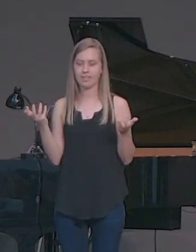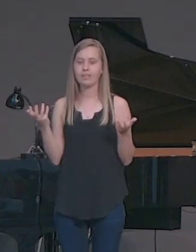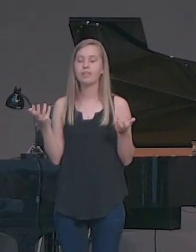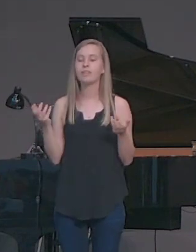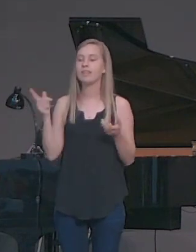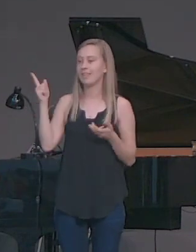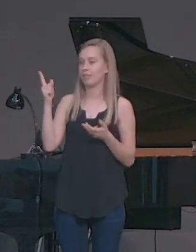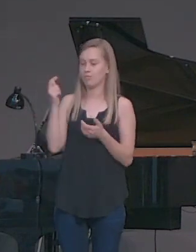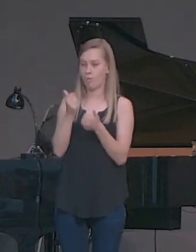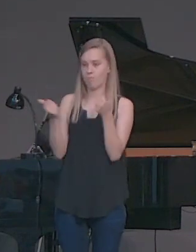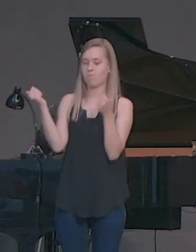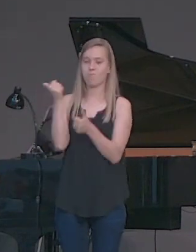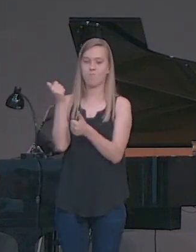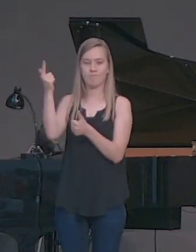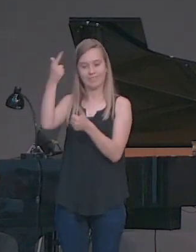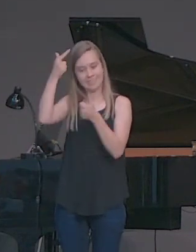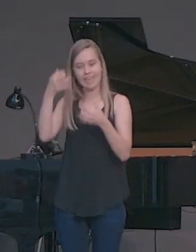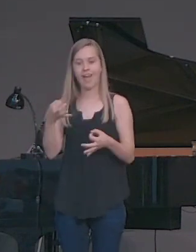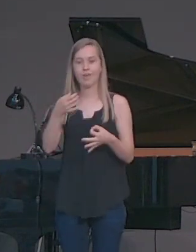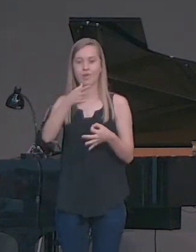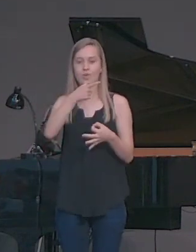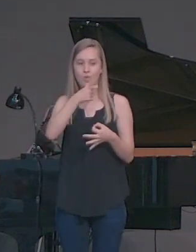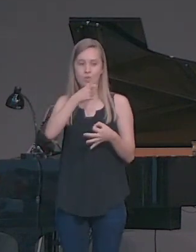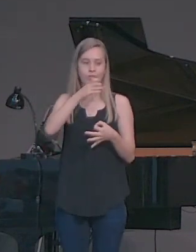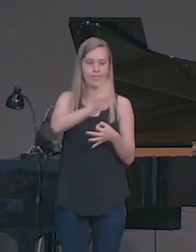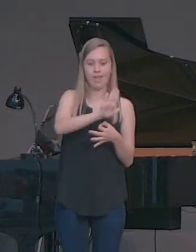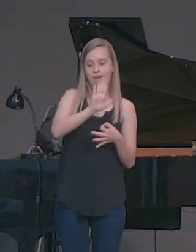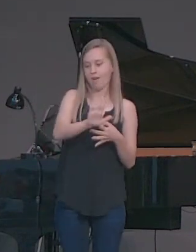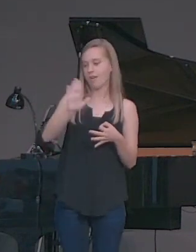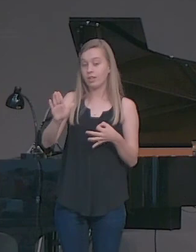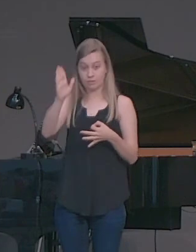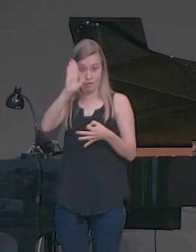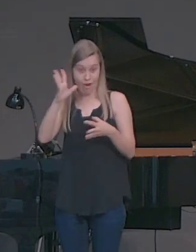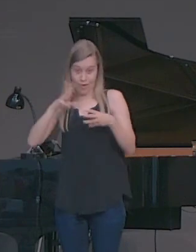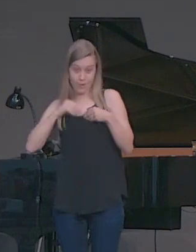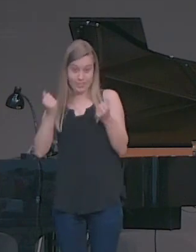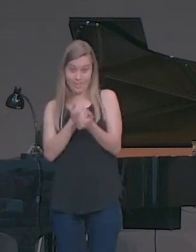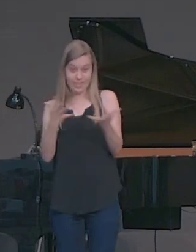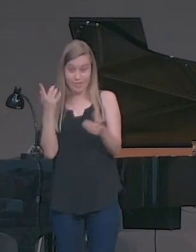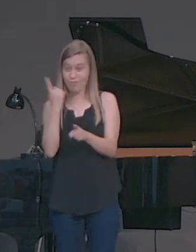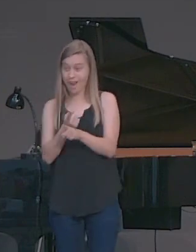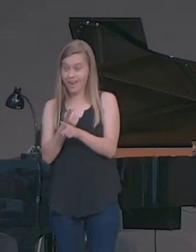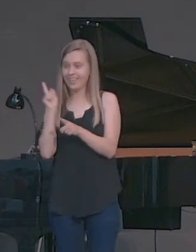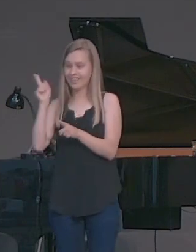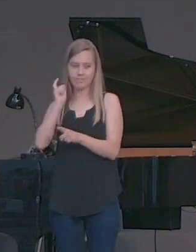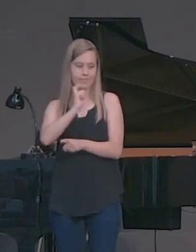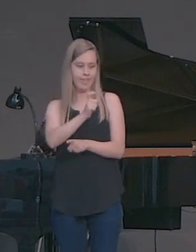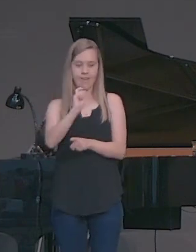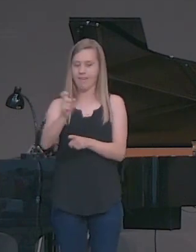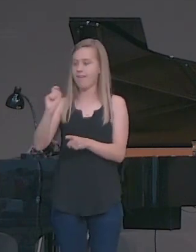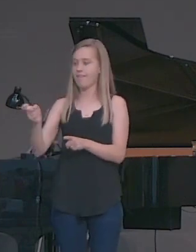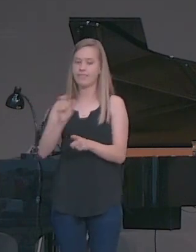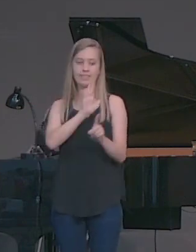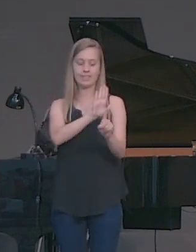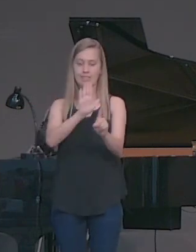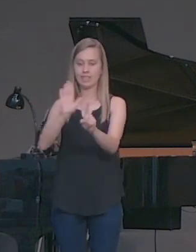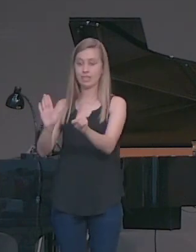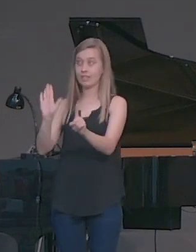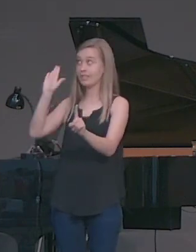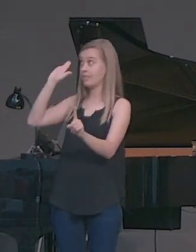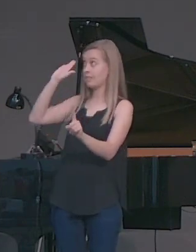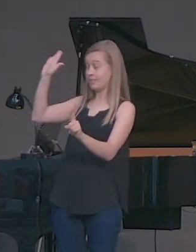as he's ultimately the one who decides who received what portion of the land. Remember, God owns everything, and he gives to each as he